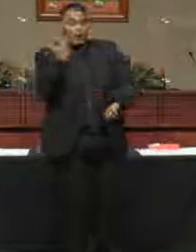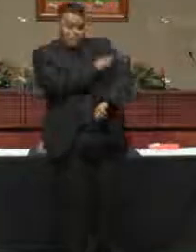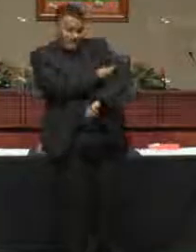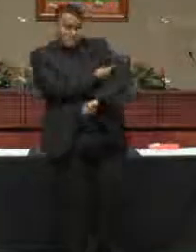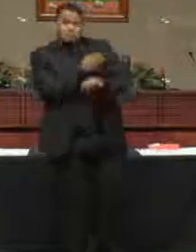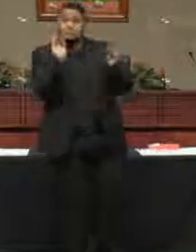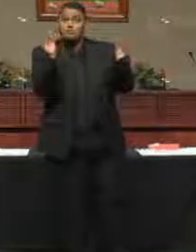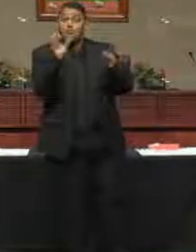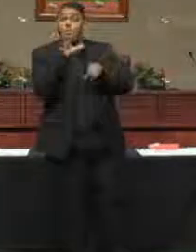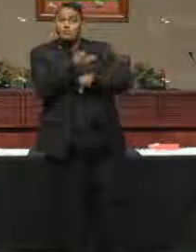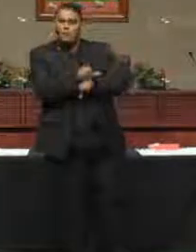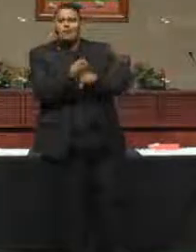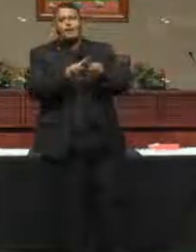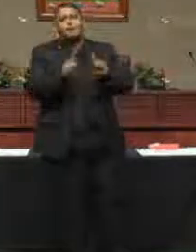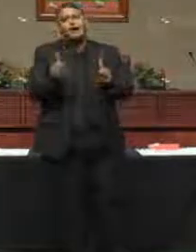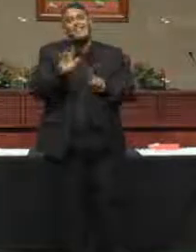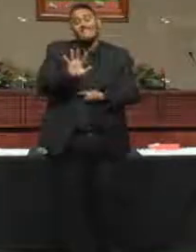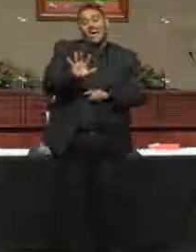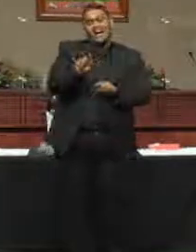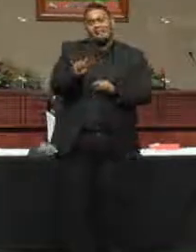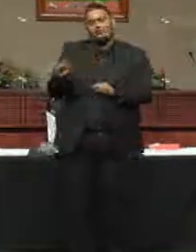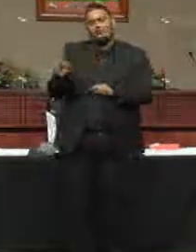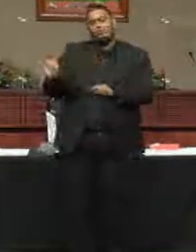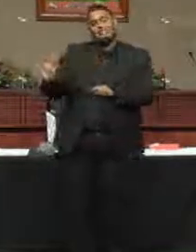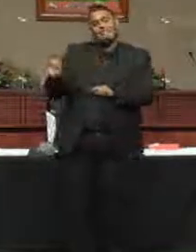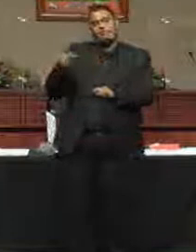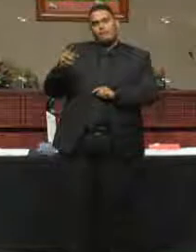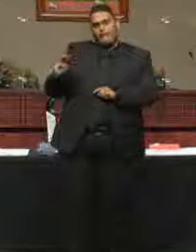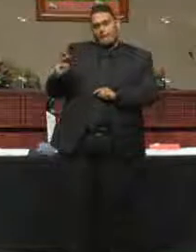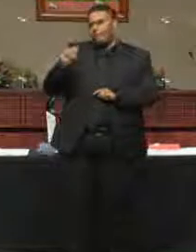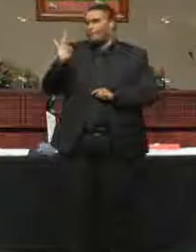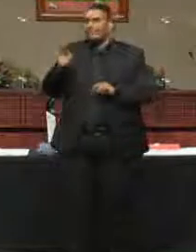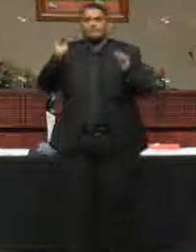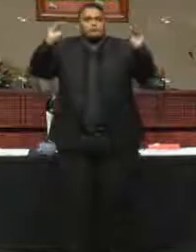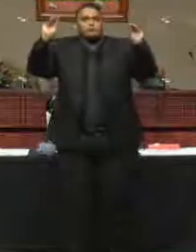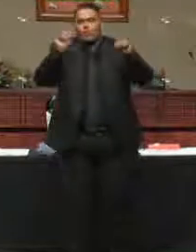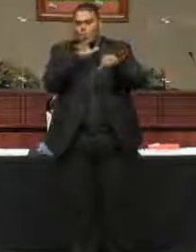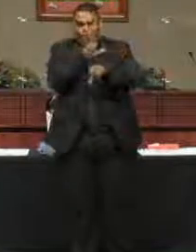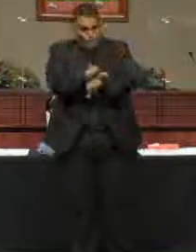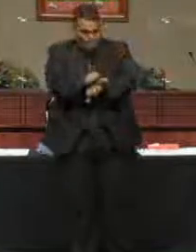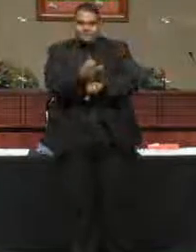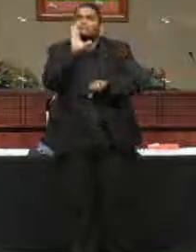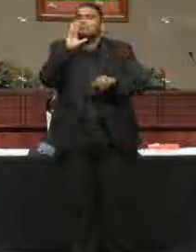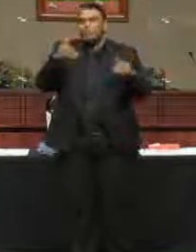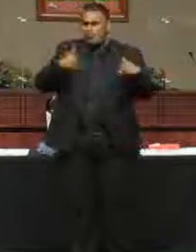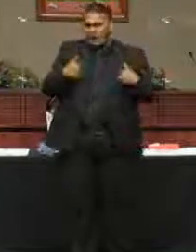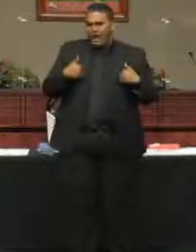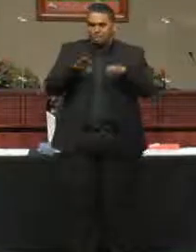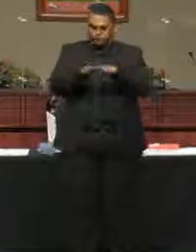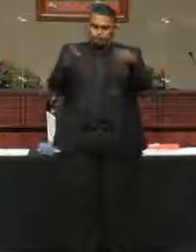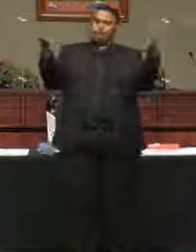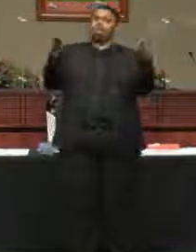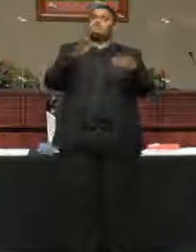7 p.m. if you are unable to get an appointment. You can go to our website at